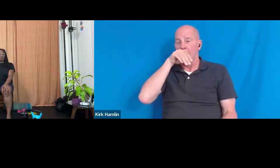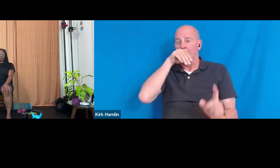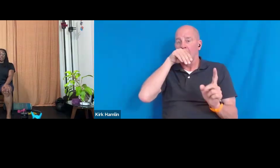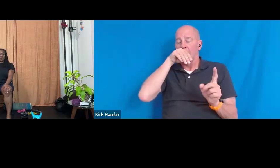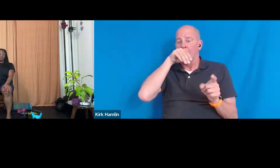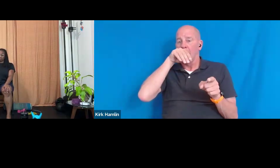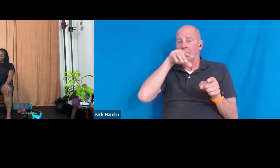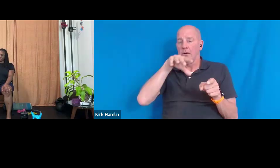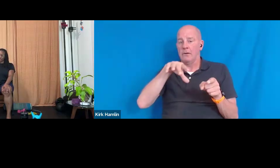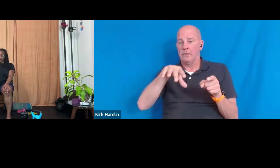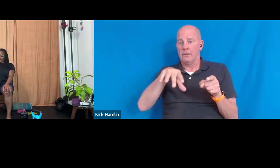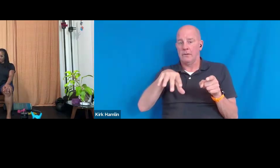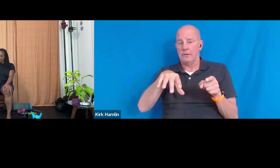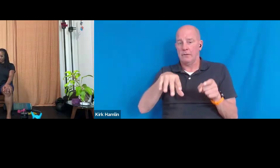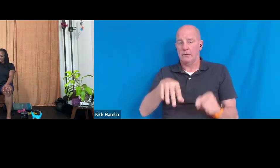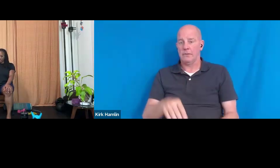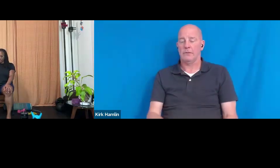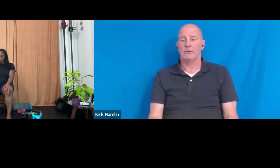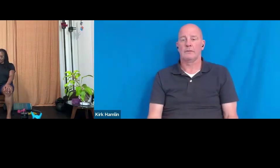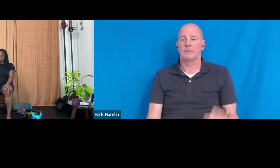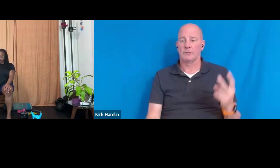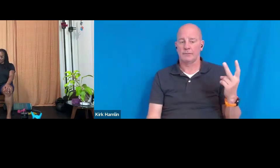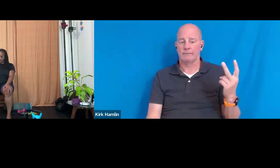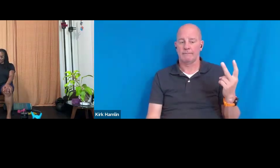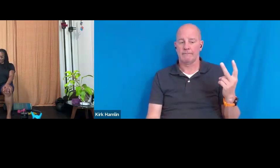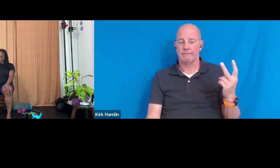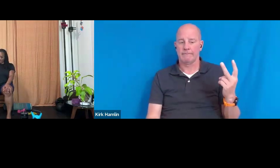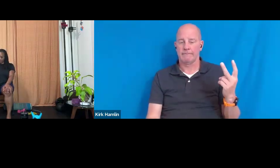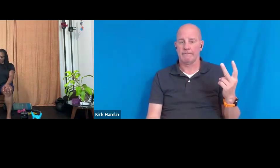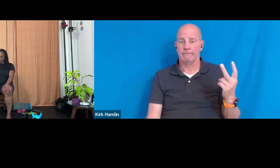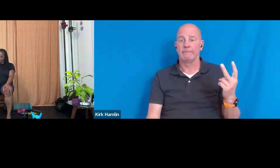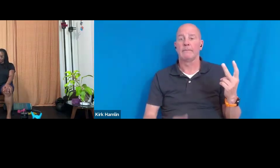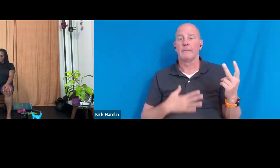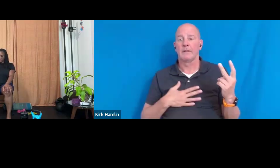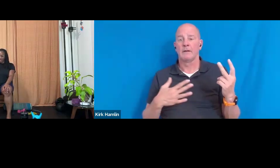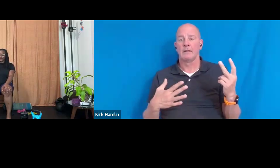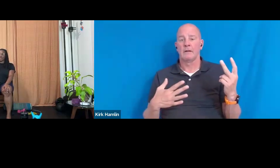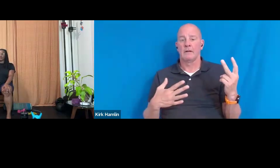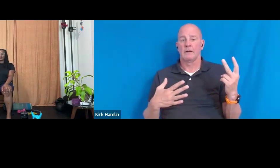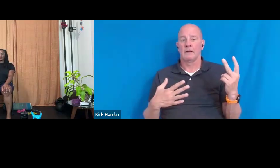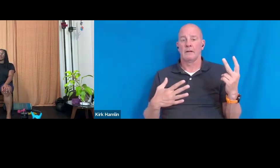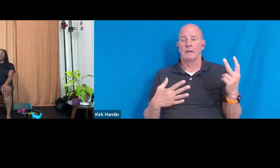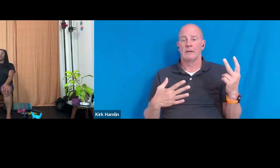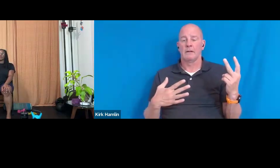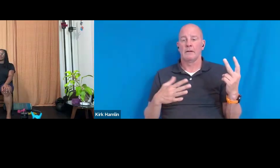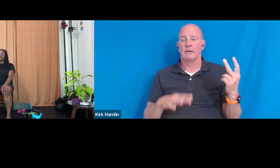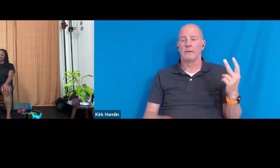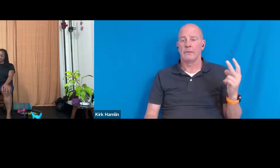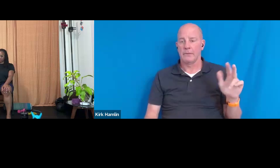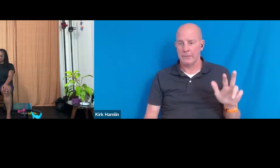lift or slide. That's two. Breathing in, exhale, lift